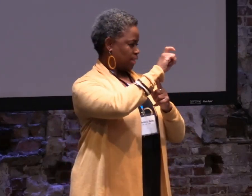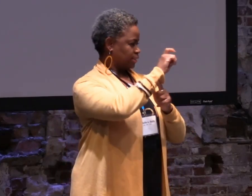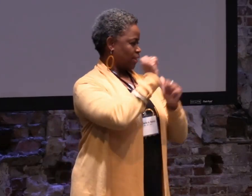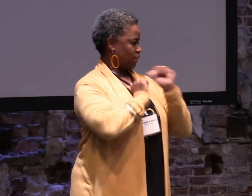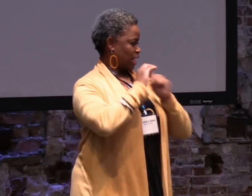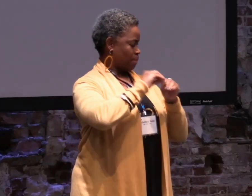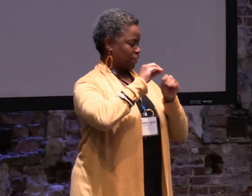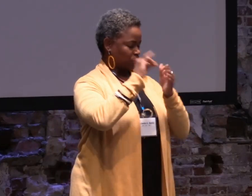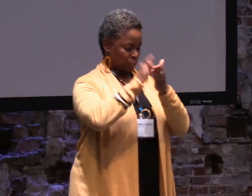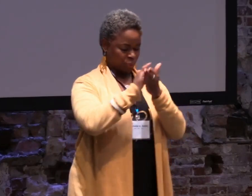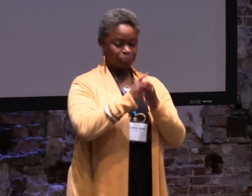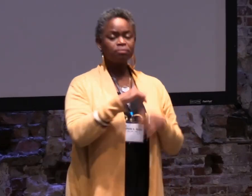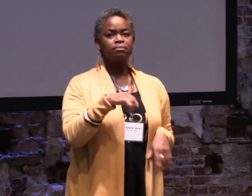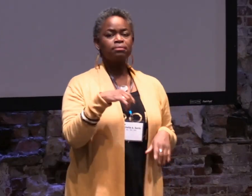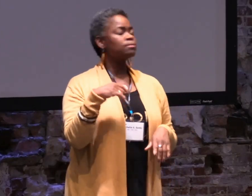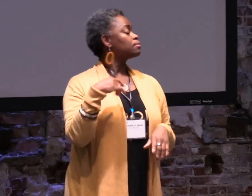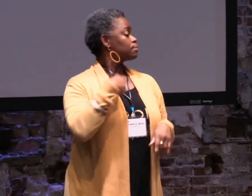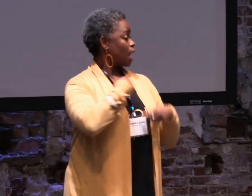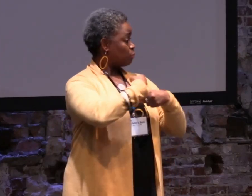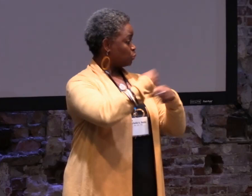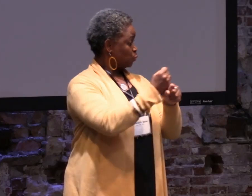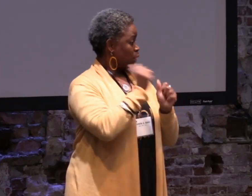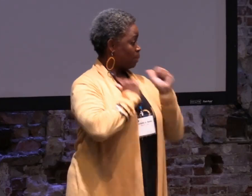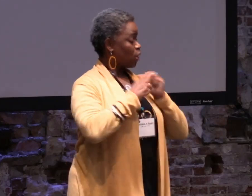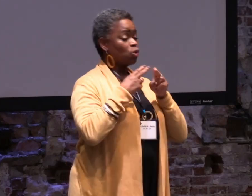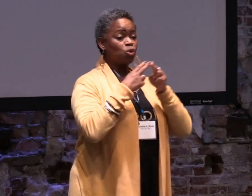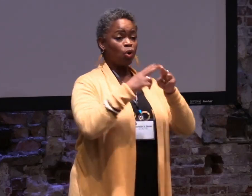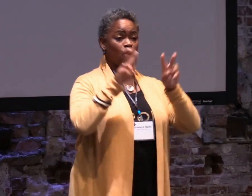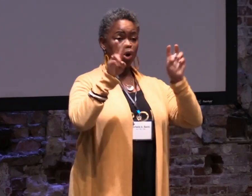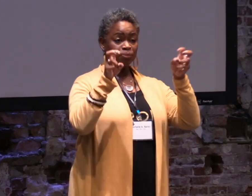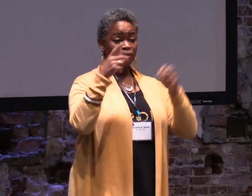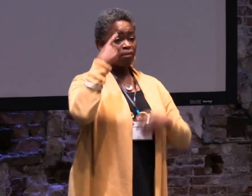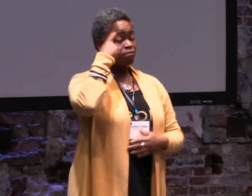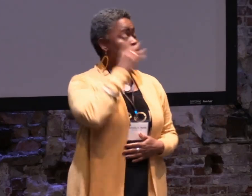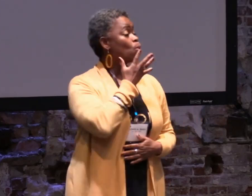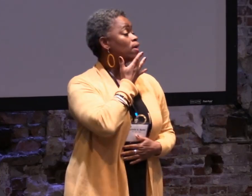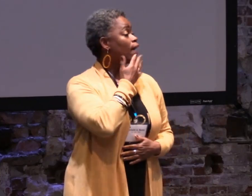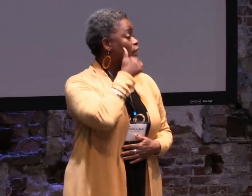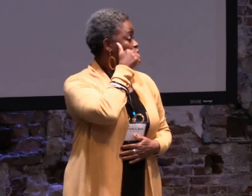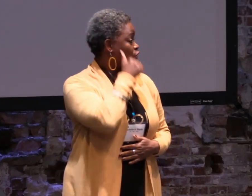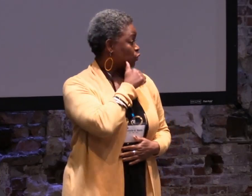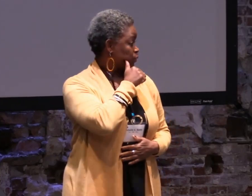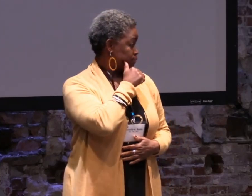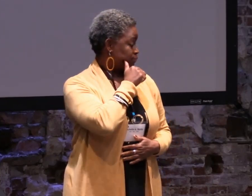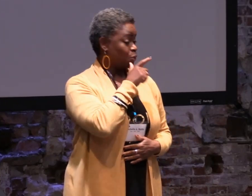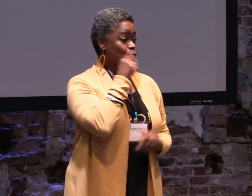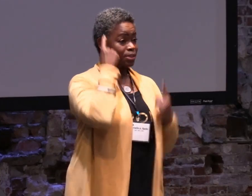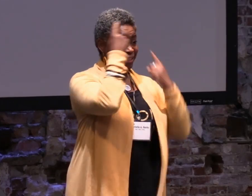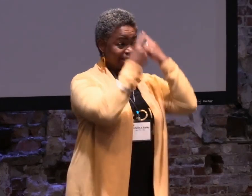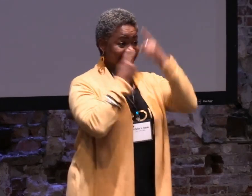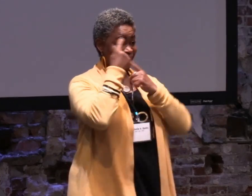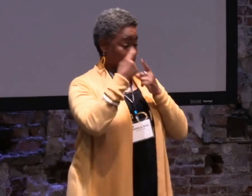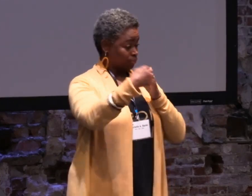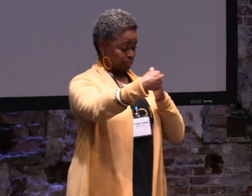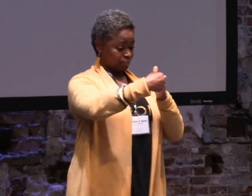director of Onyx Theater in New York. I produced a play called For Colored